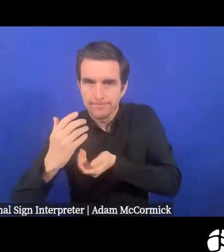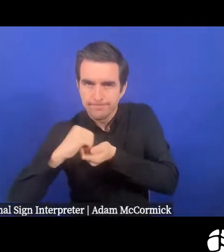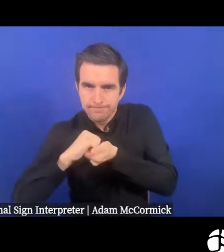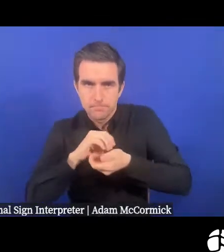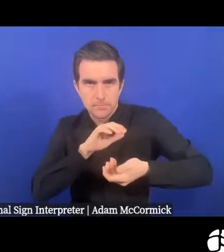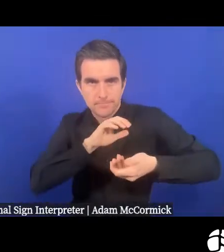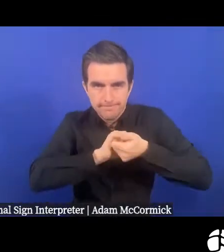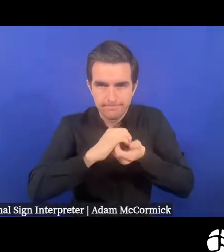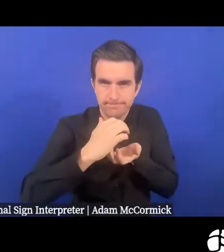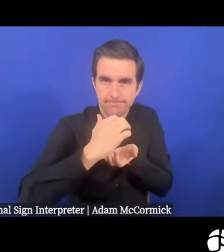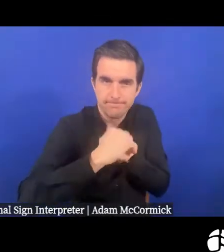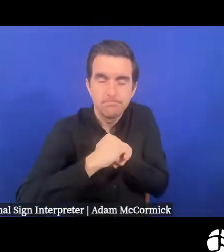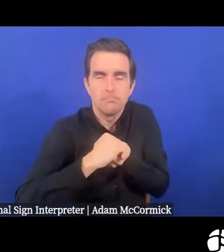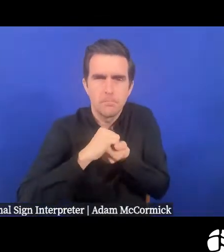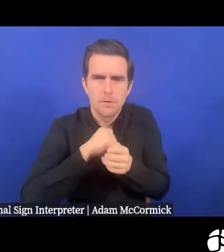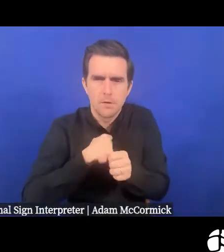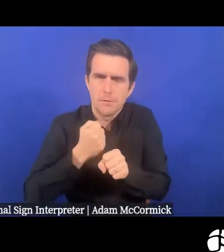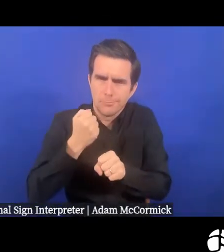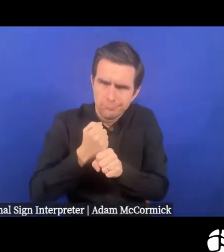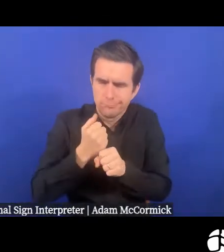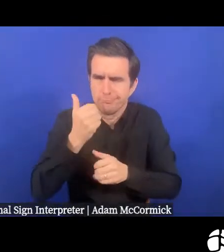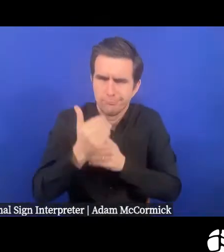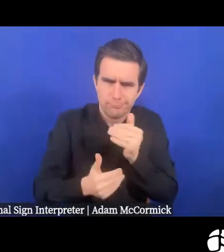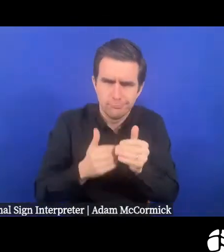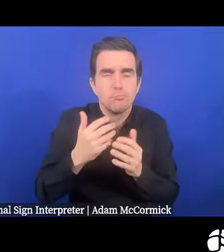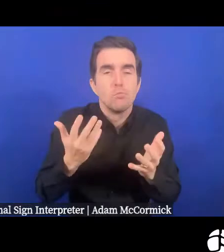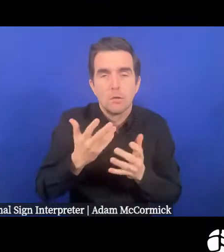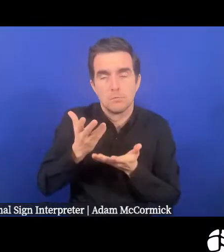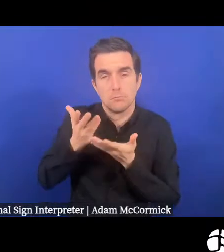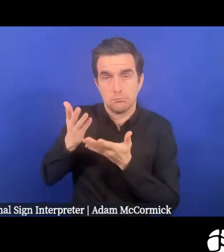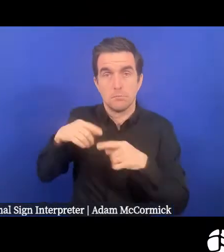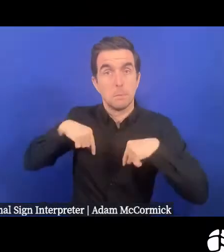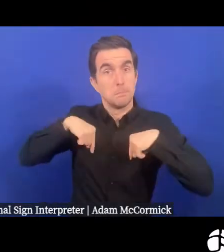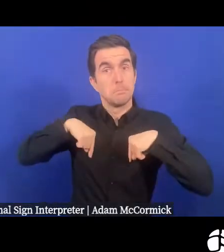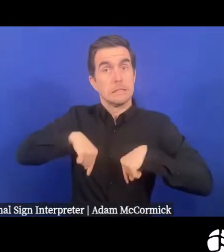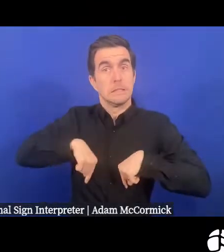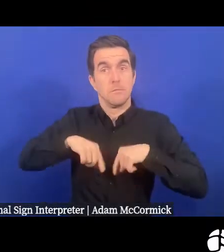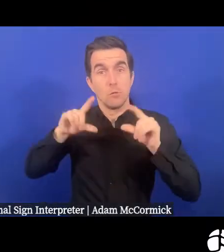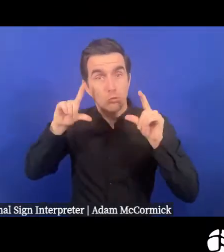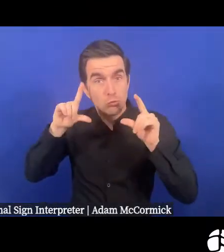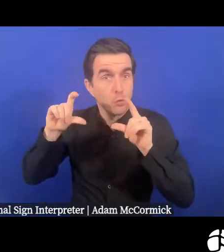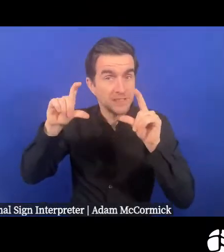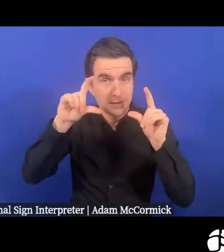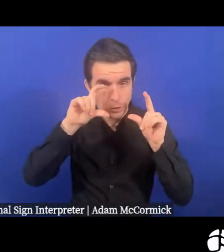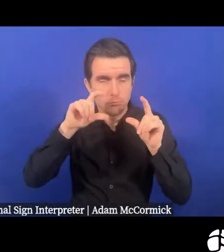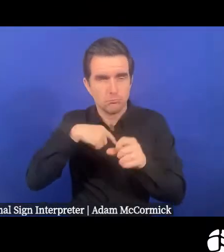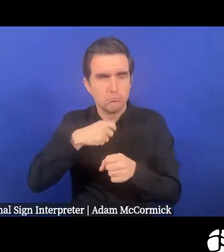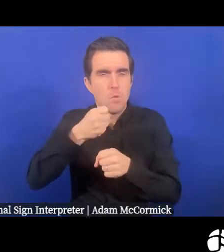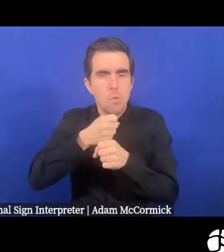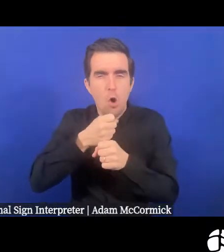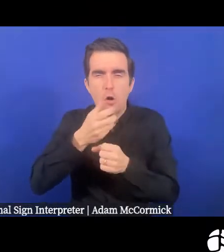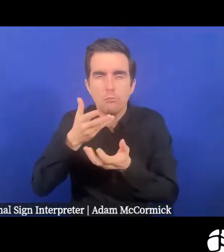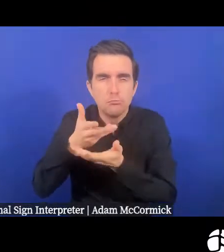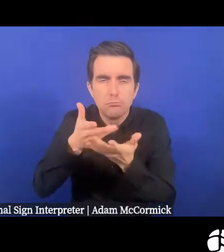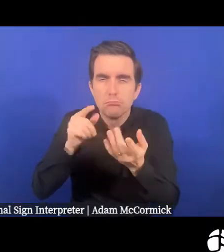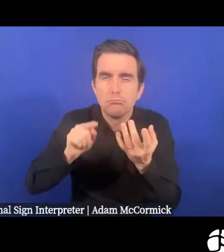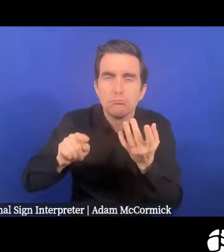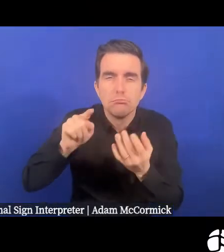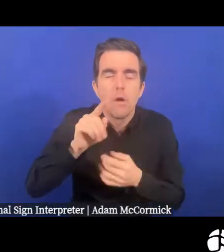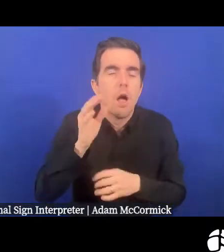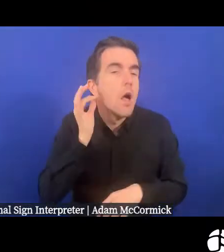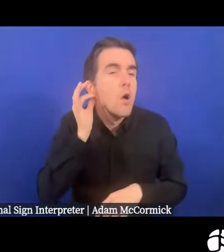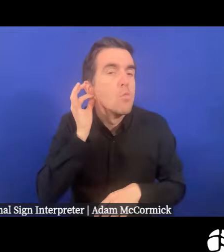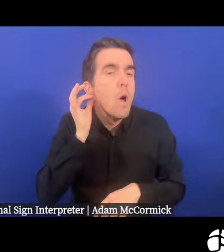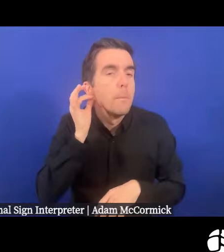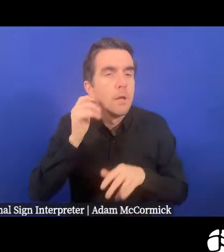these spaces. And to be honest with you, how to get into this national development policy space, it was